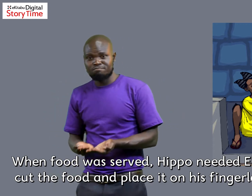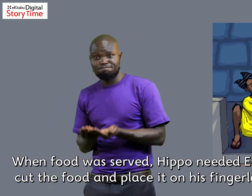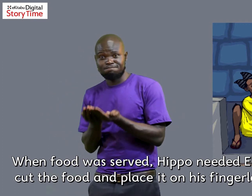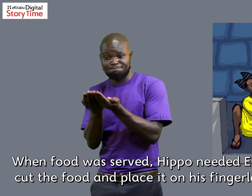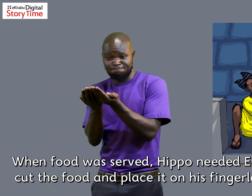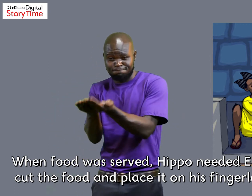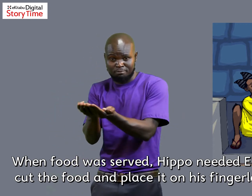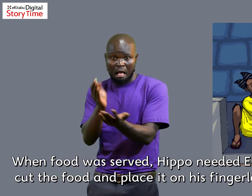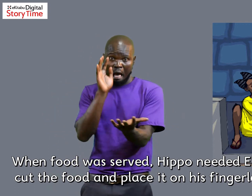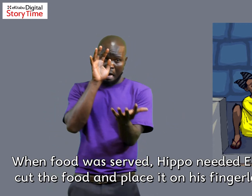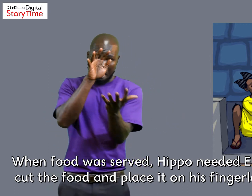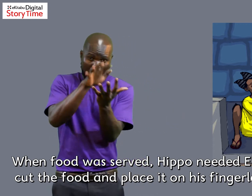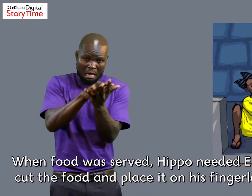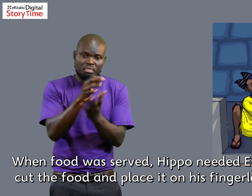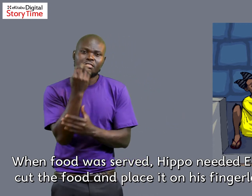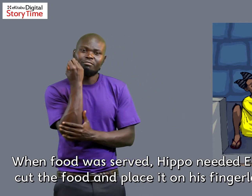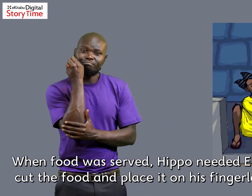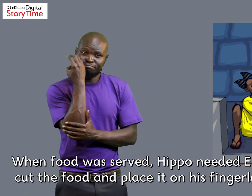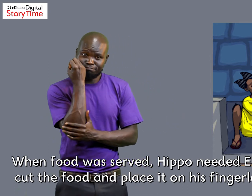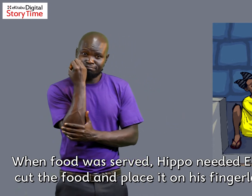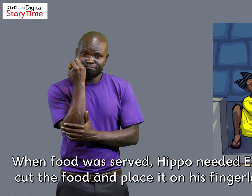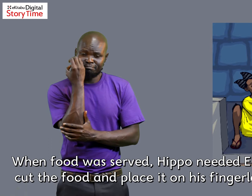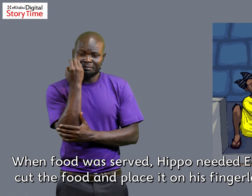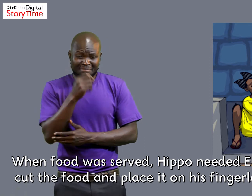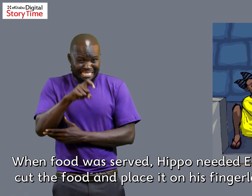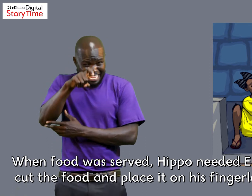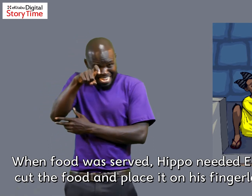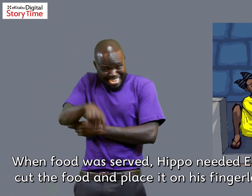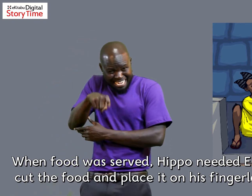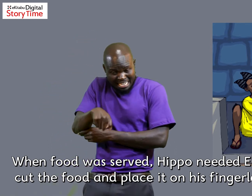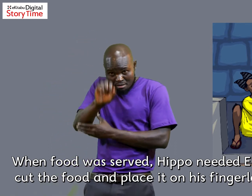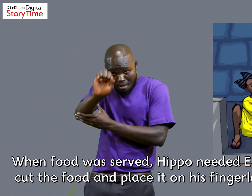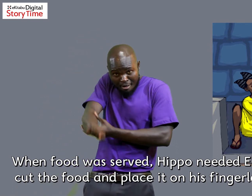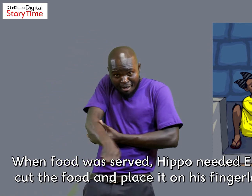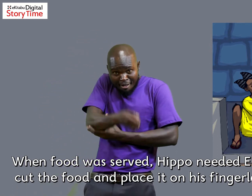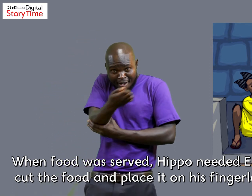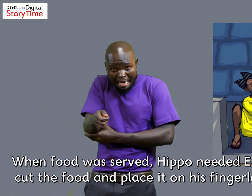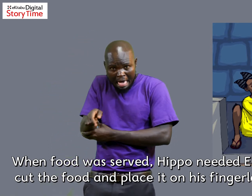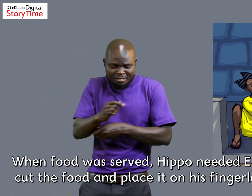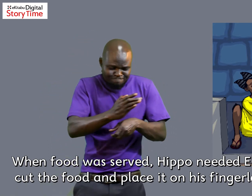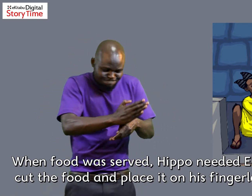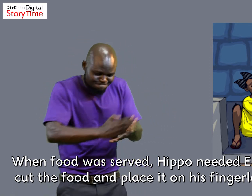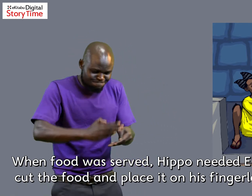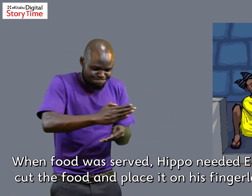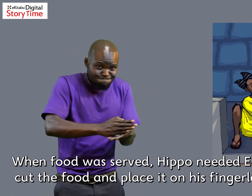When food was served, Hippo needed Elephant to cut the food and place it on his fingerless